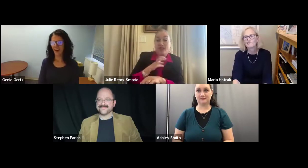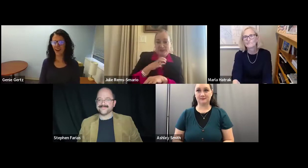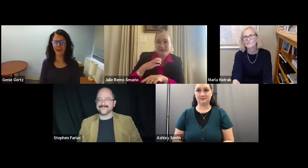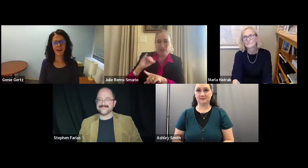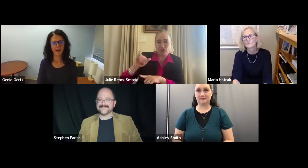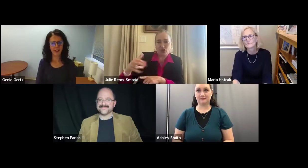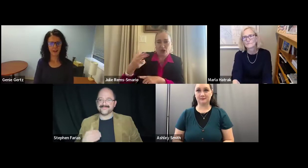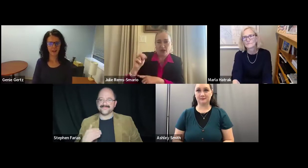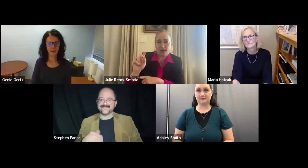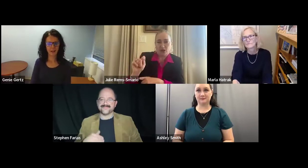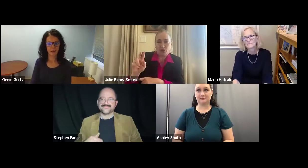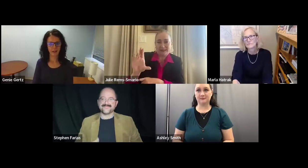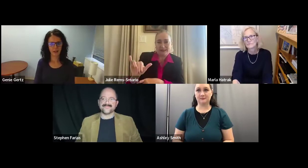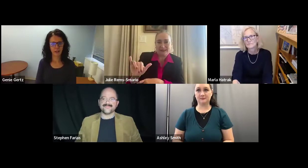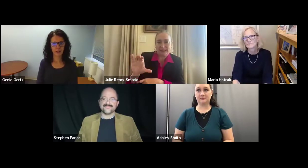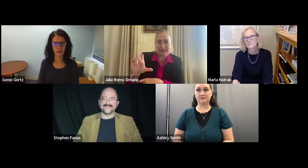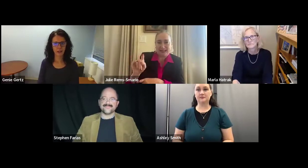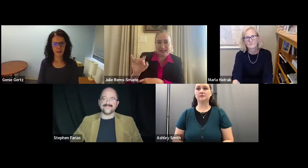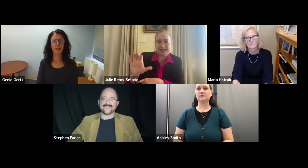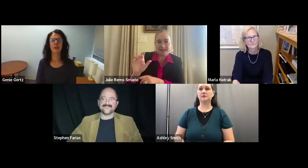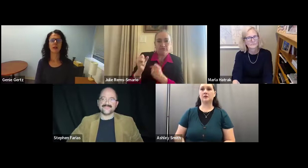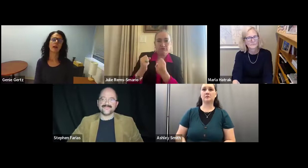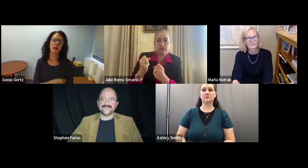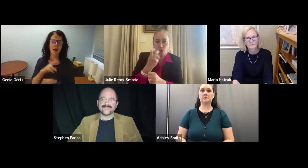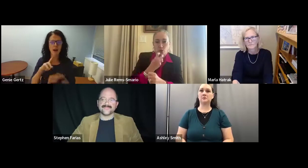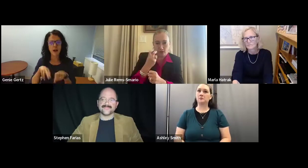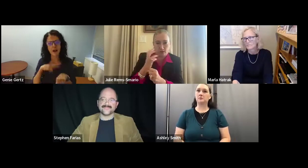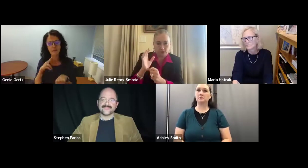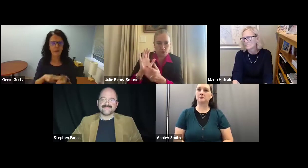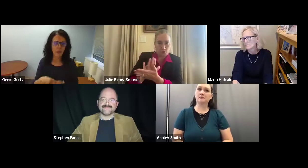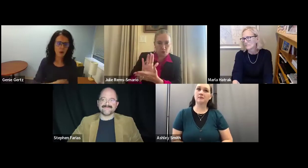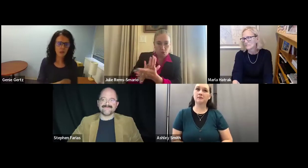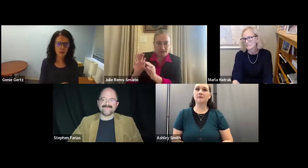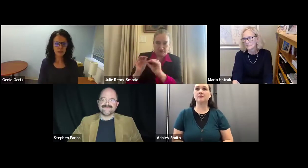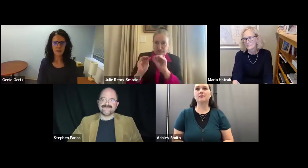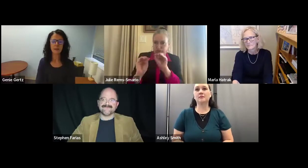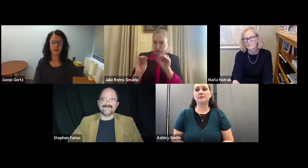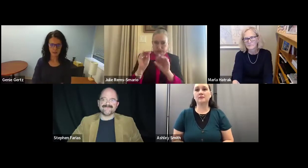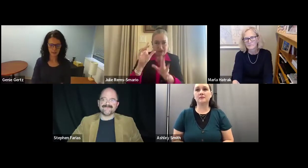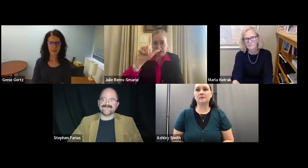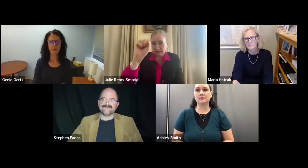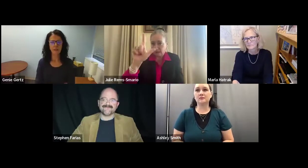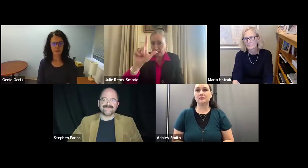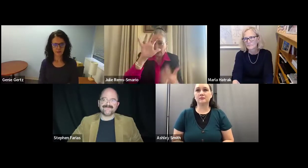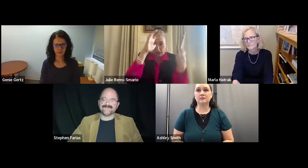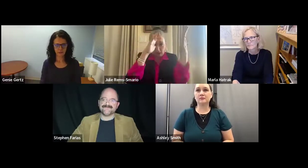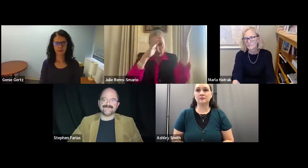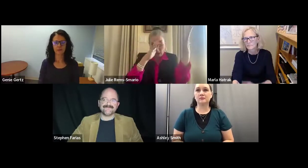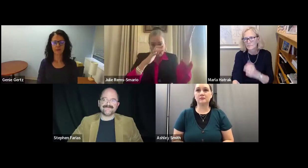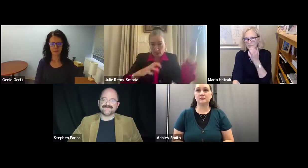new requirement. On the particular committee was the John Tracy Clinic, Right, which of is a course. strong proponent for